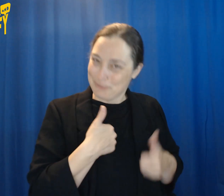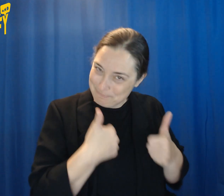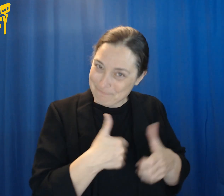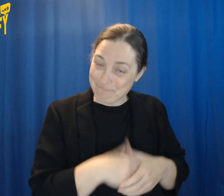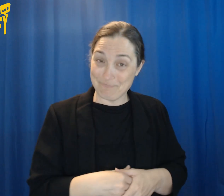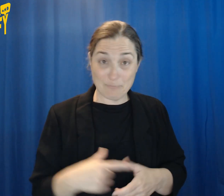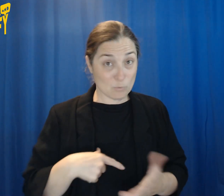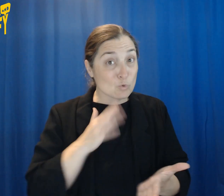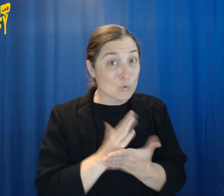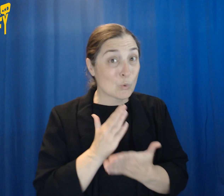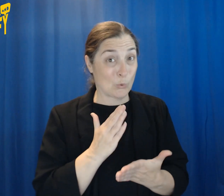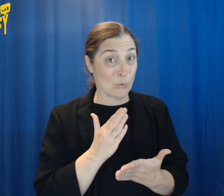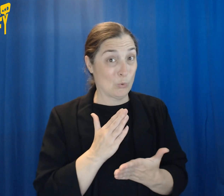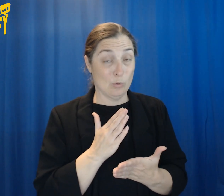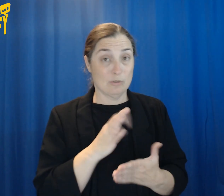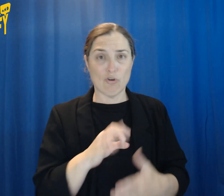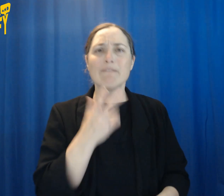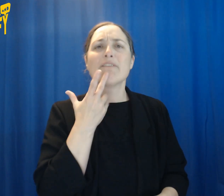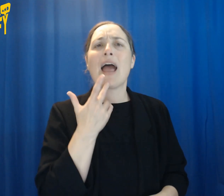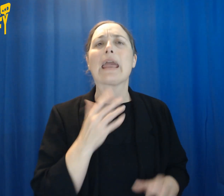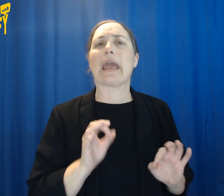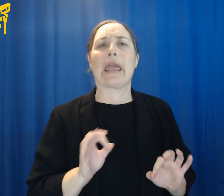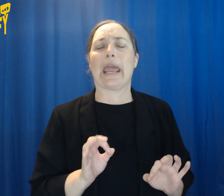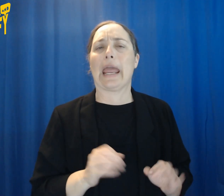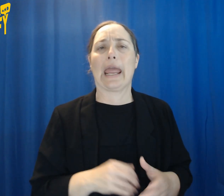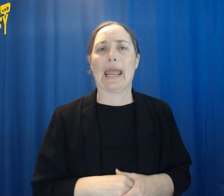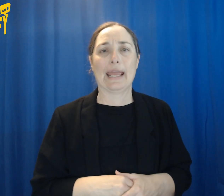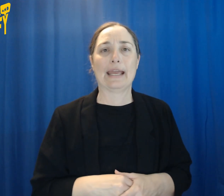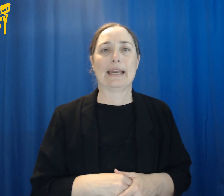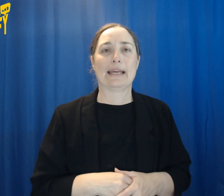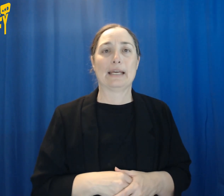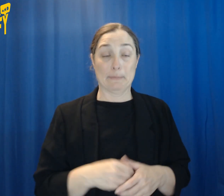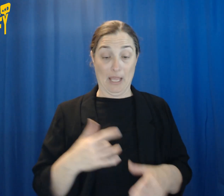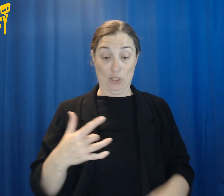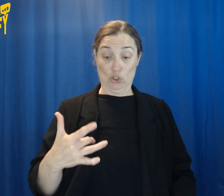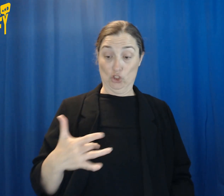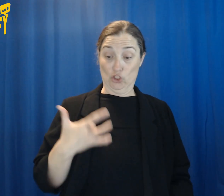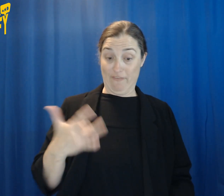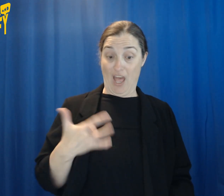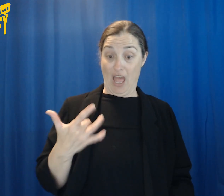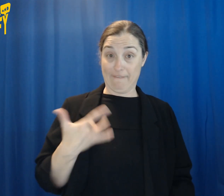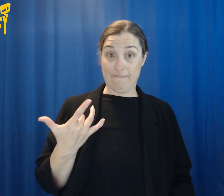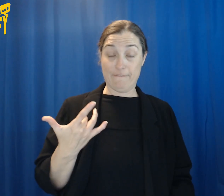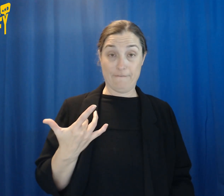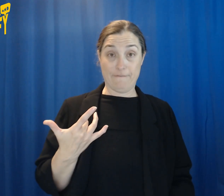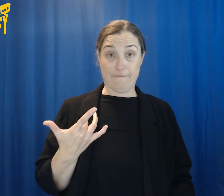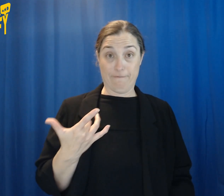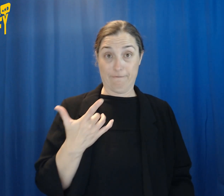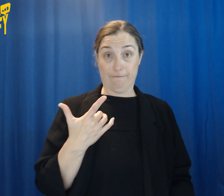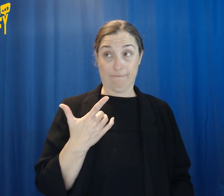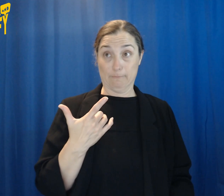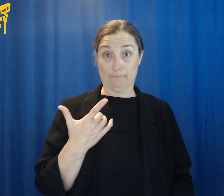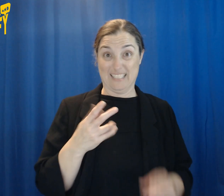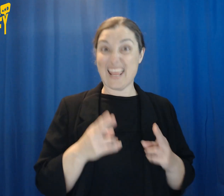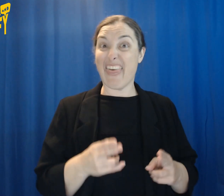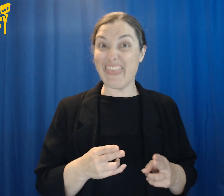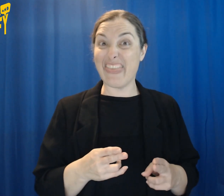real. Nothing makes you excited more than surviving a brush with death. And I make it sound like